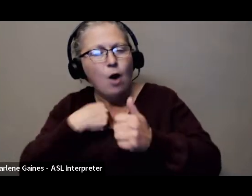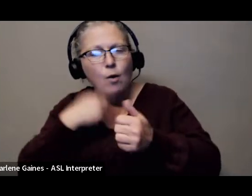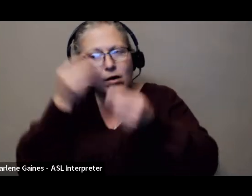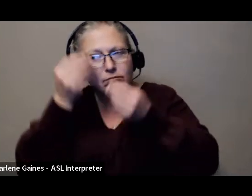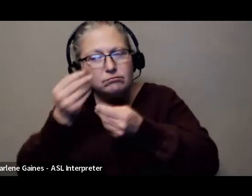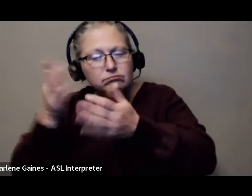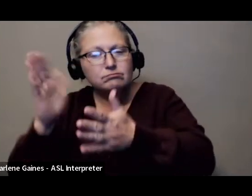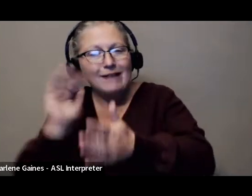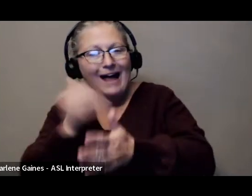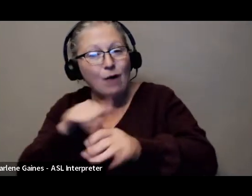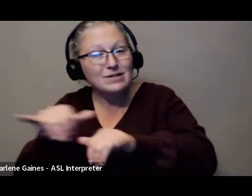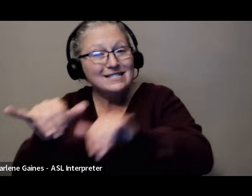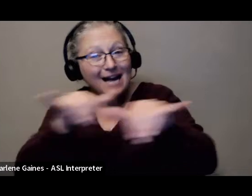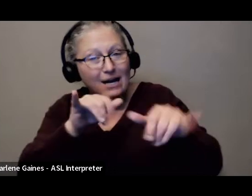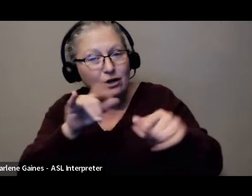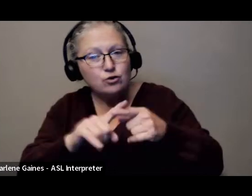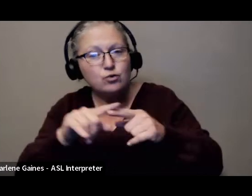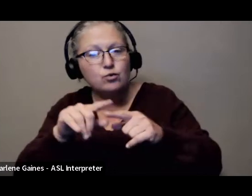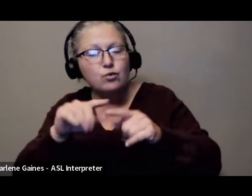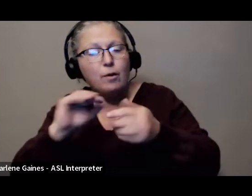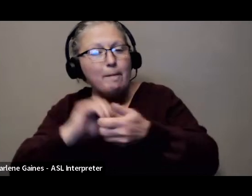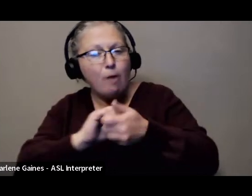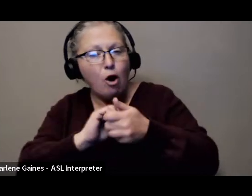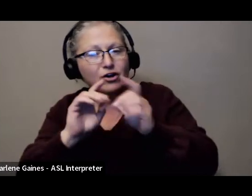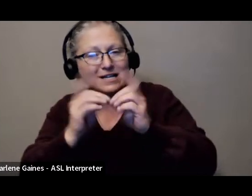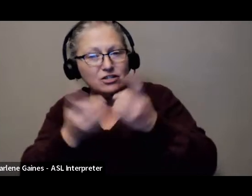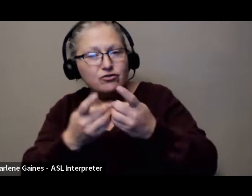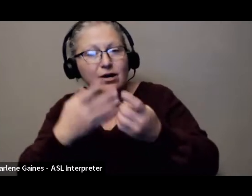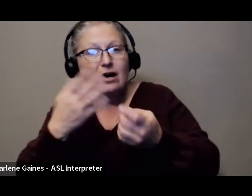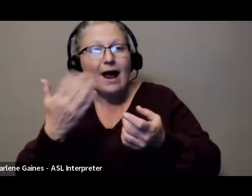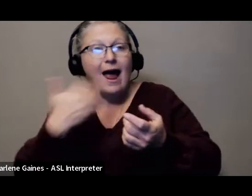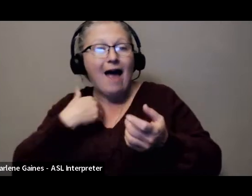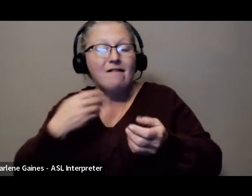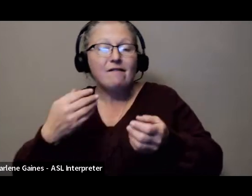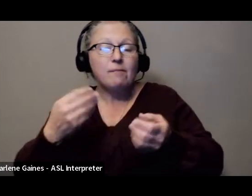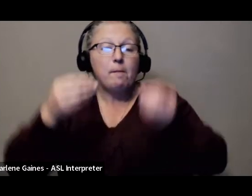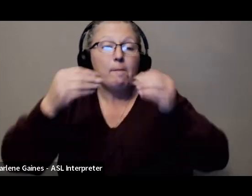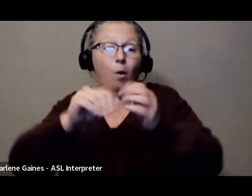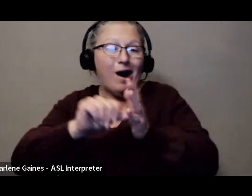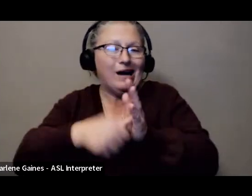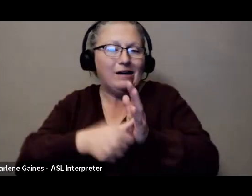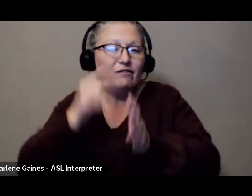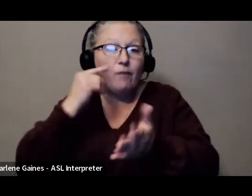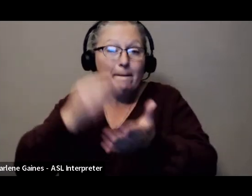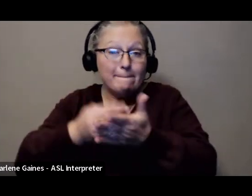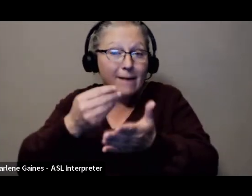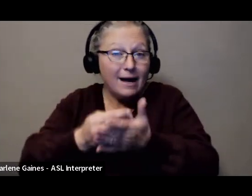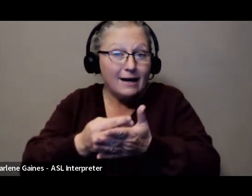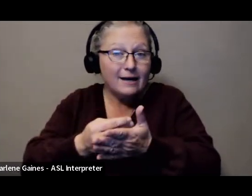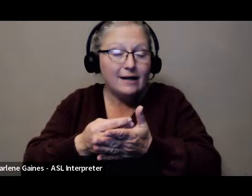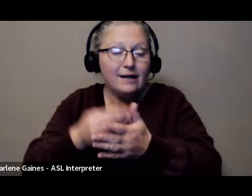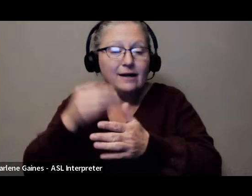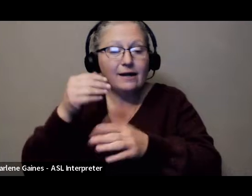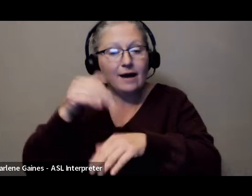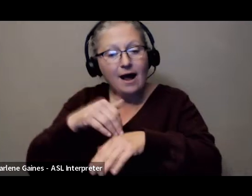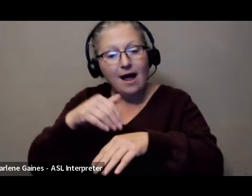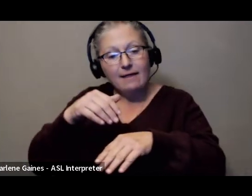to the partner districts? And since there is more emphasis in funding at